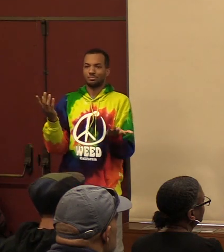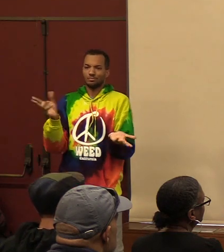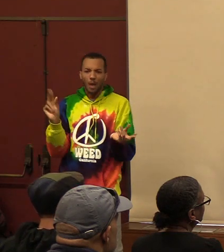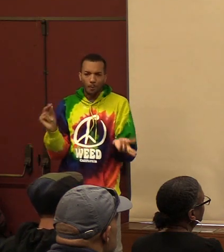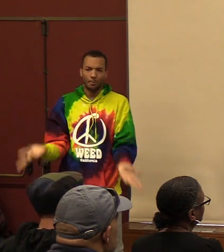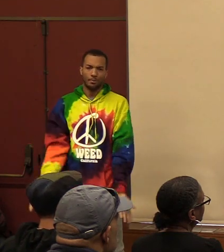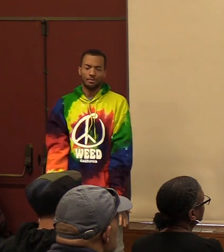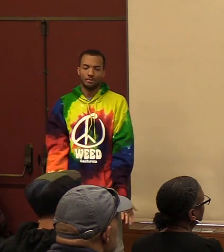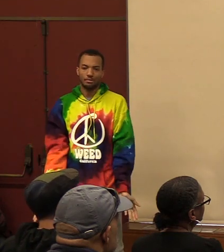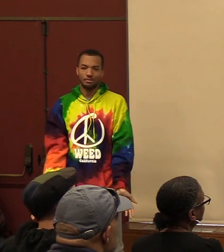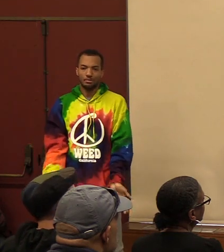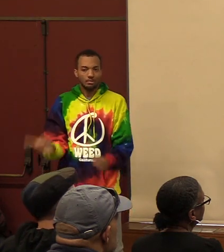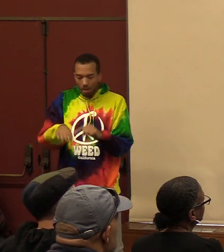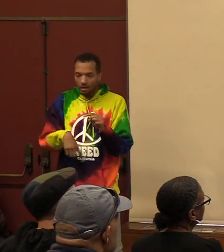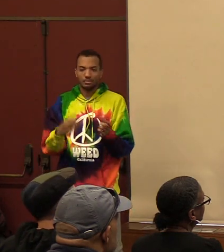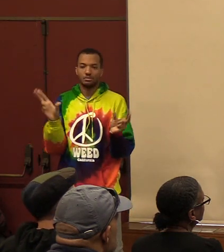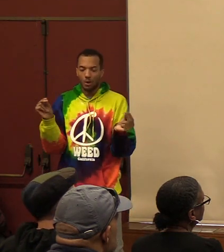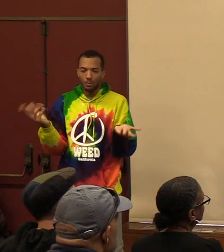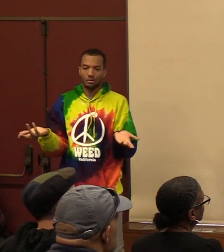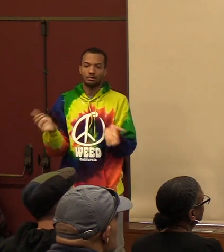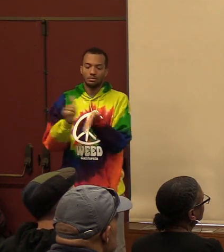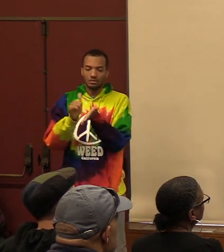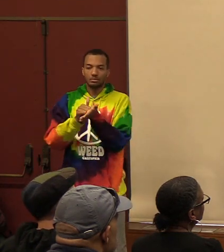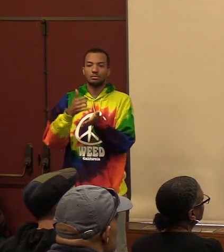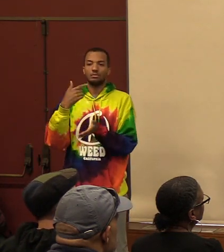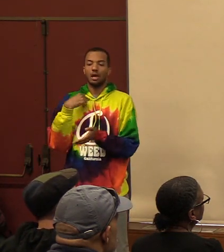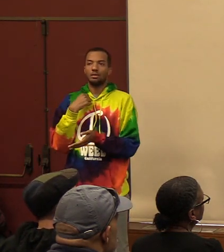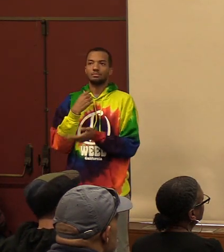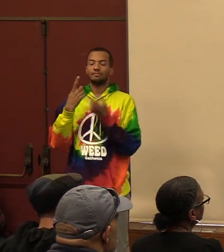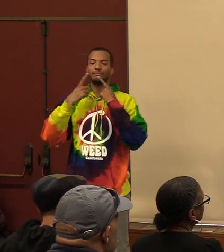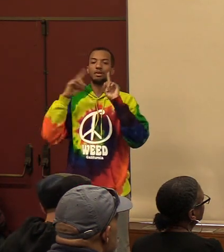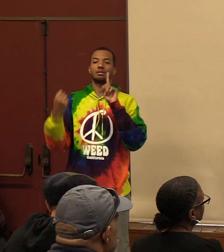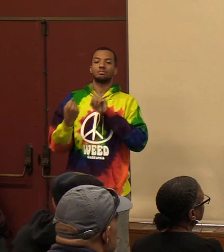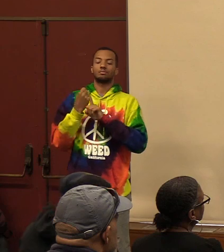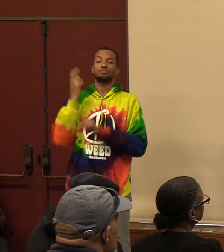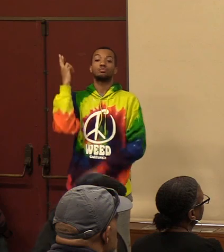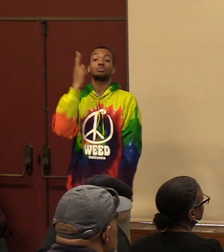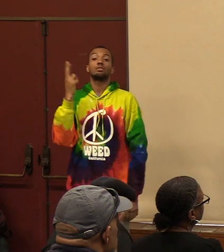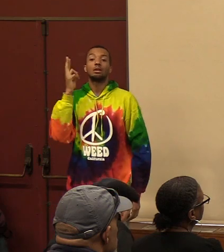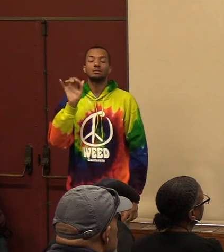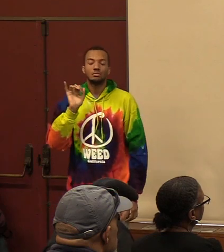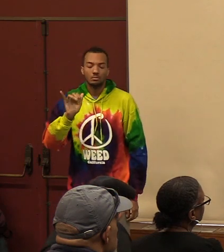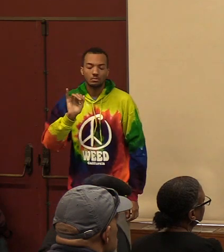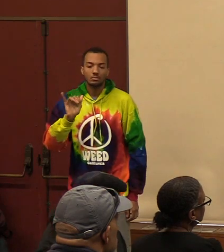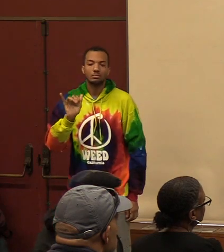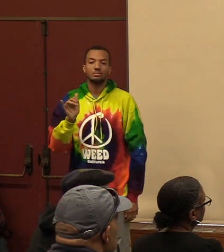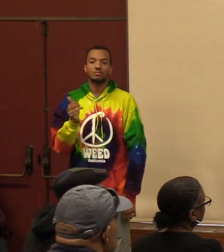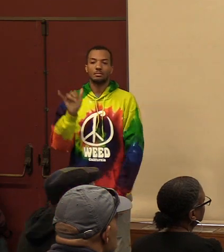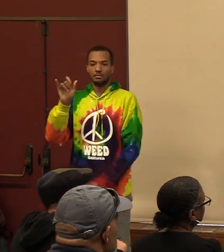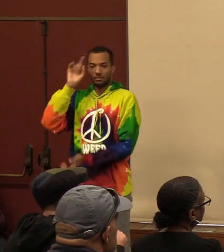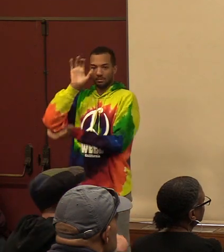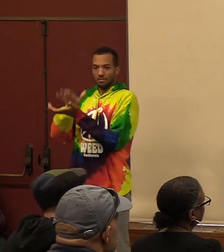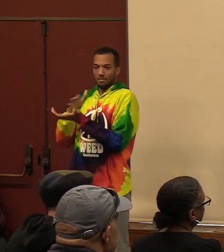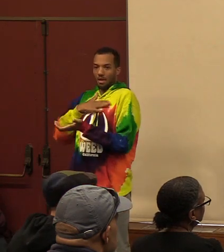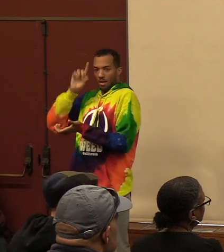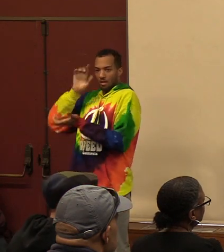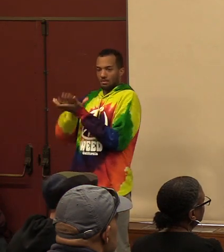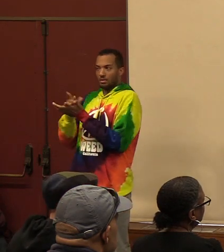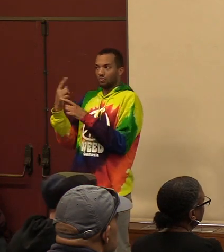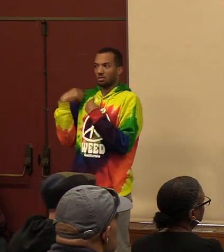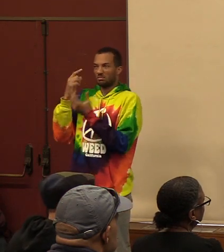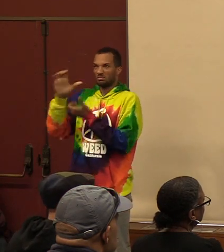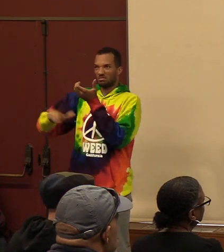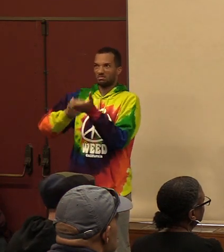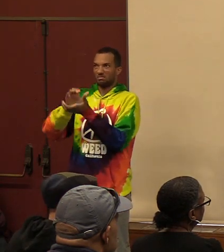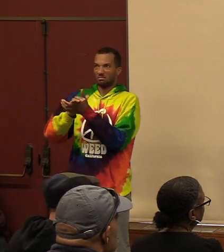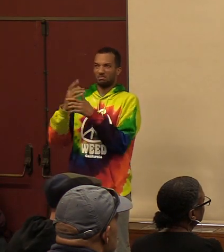No. No. And I came to realize that. And this gentleman that I'm with, we've been married